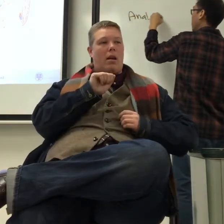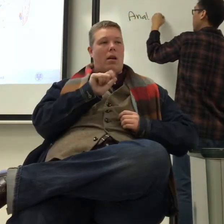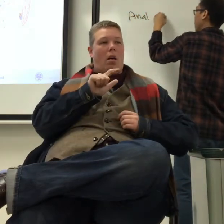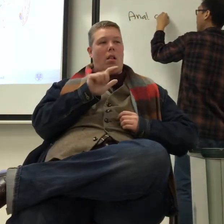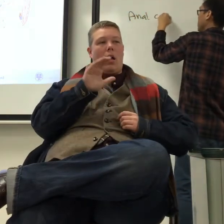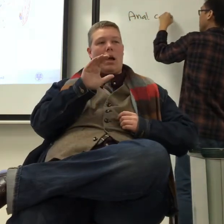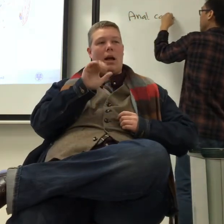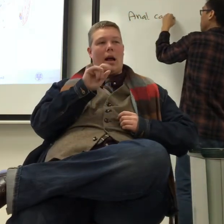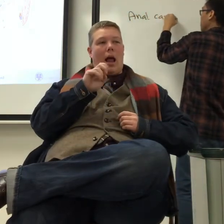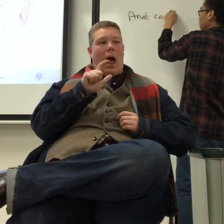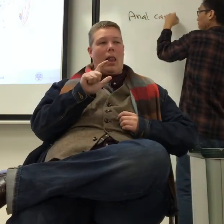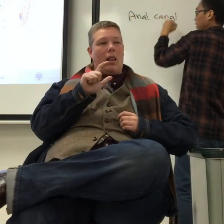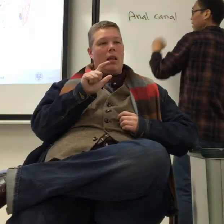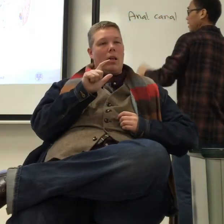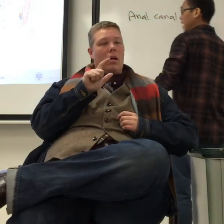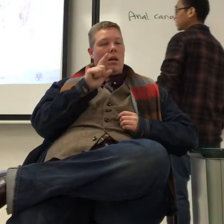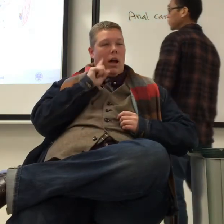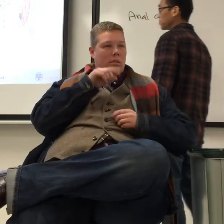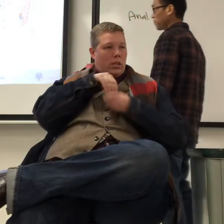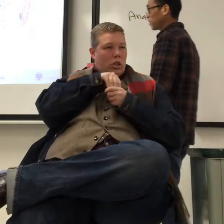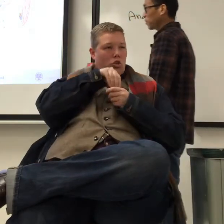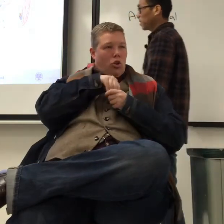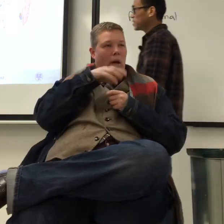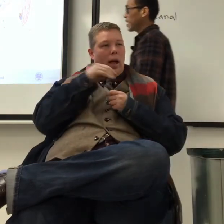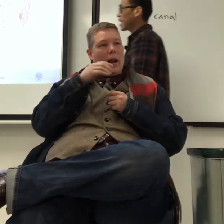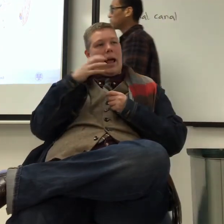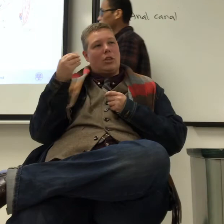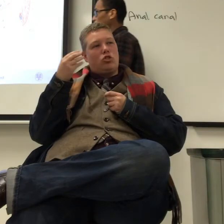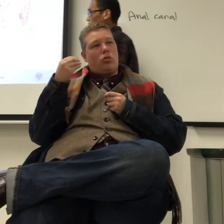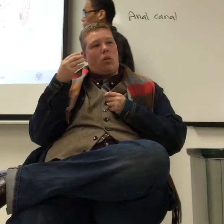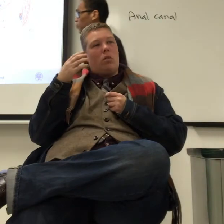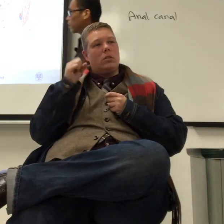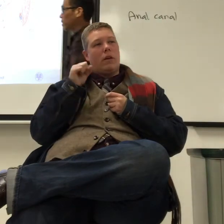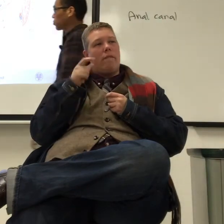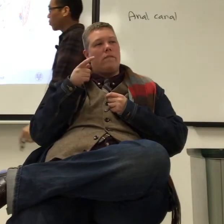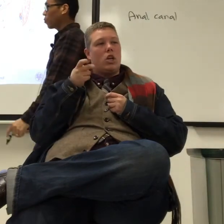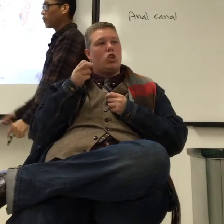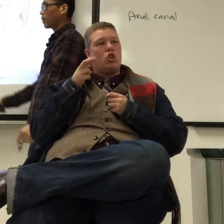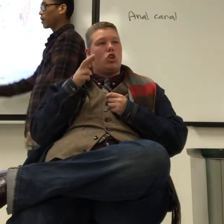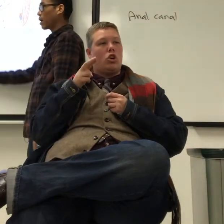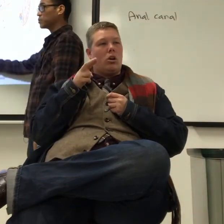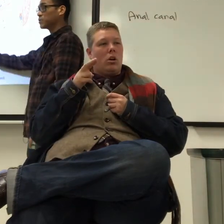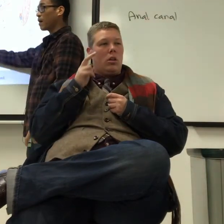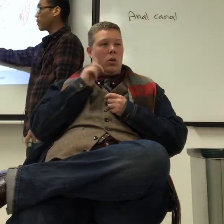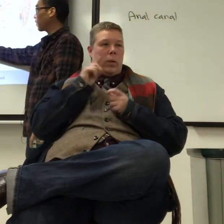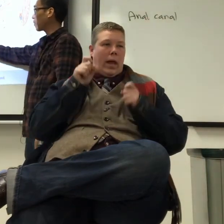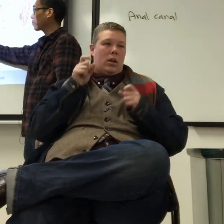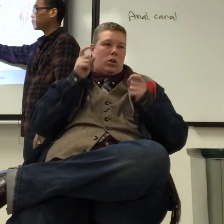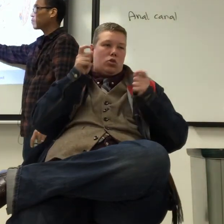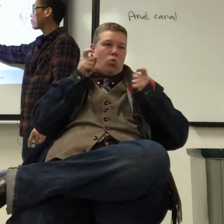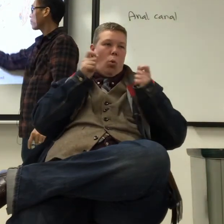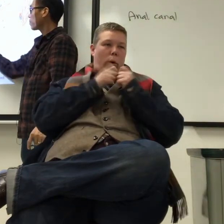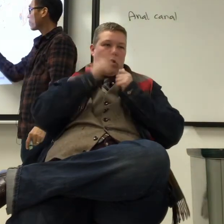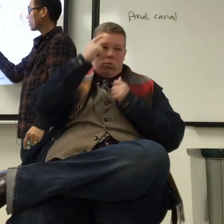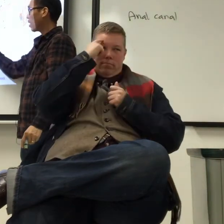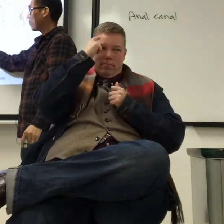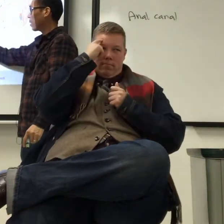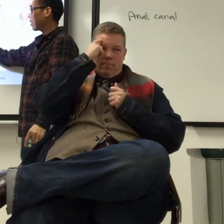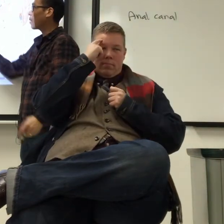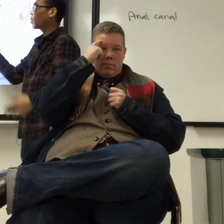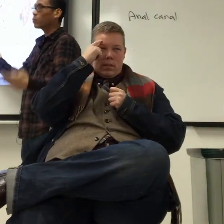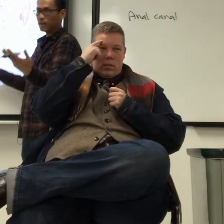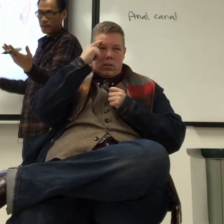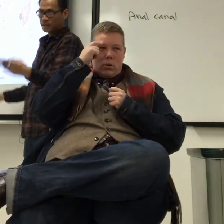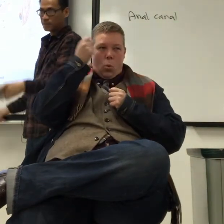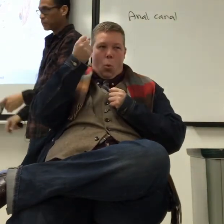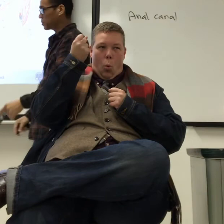The anal canal has an internal and external sphincter, and it's the external sphincter you can control with conscious thought there to